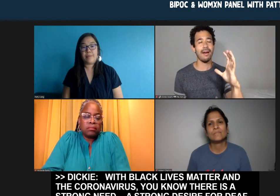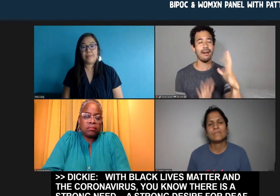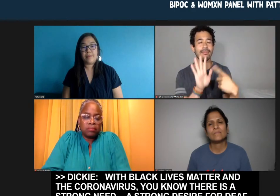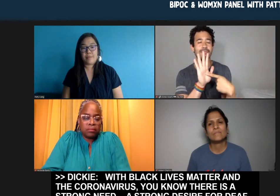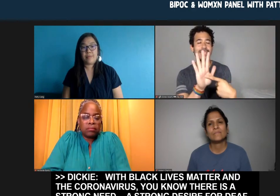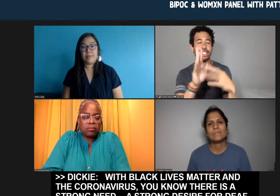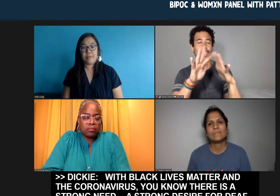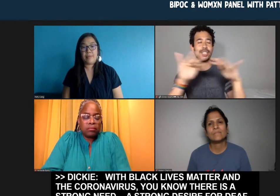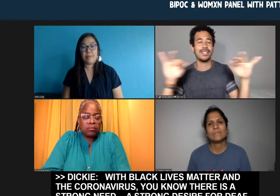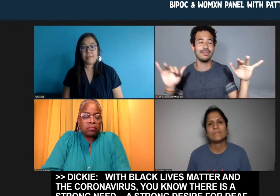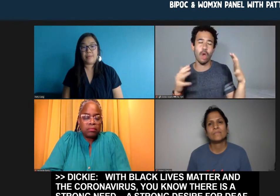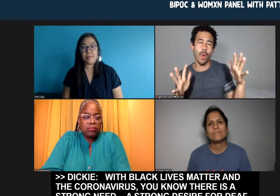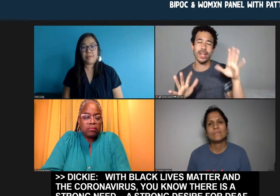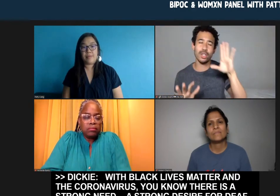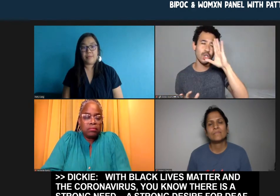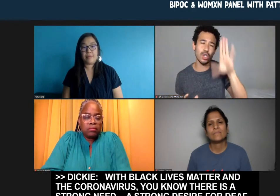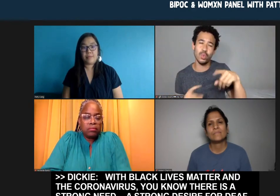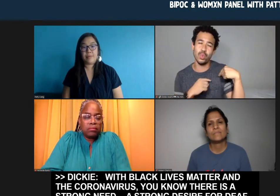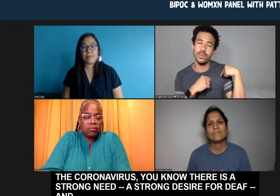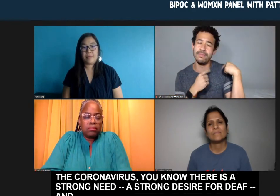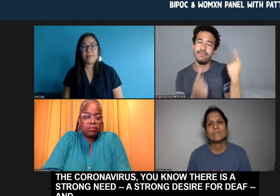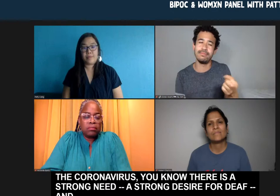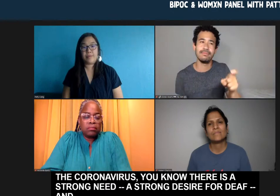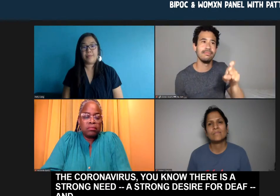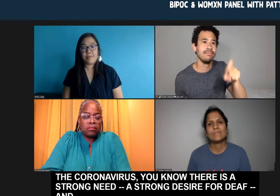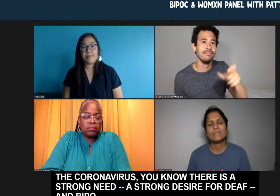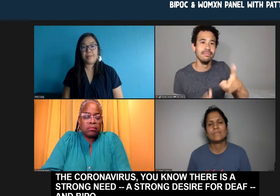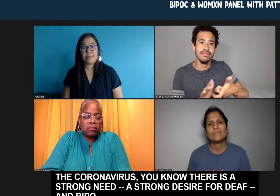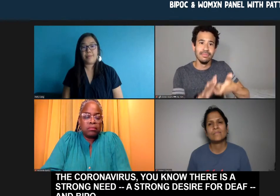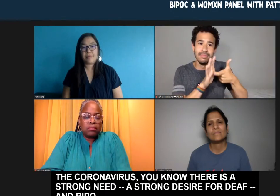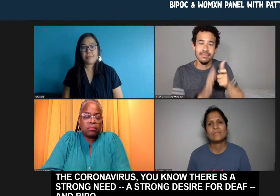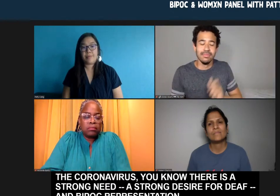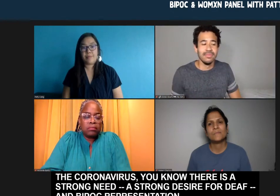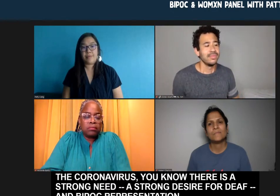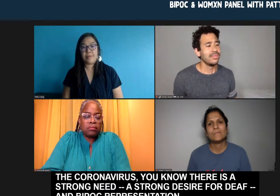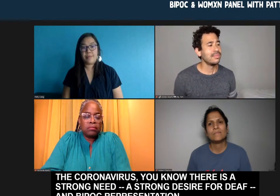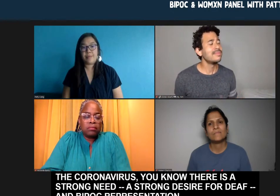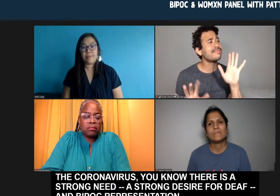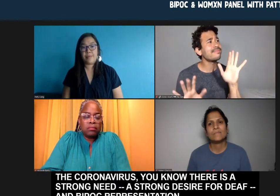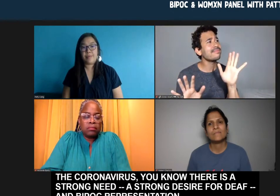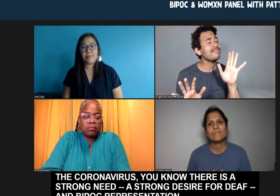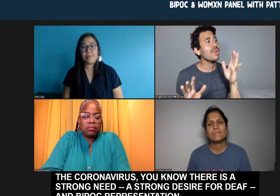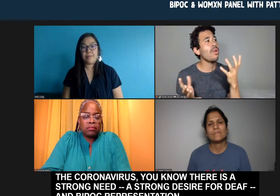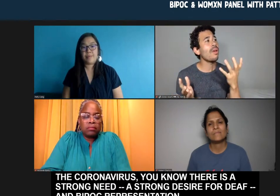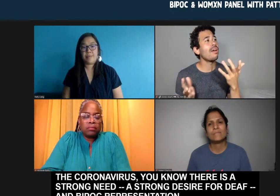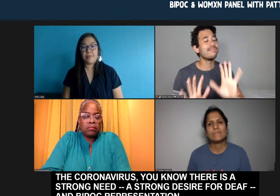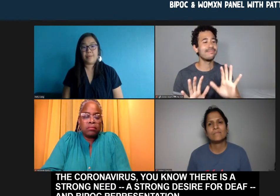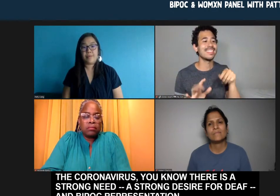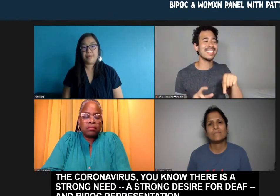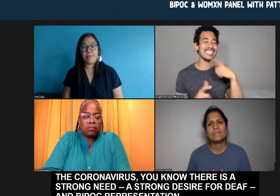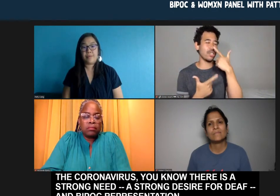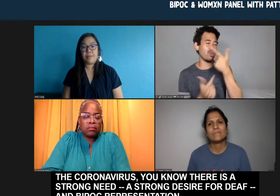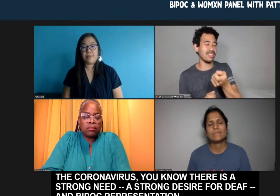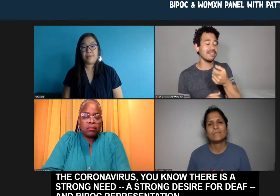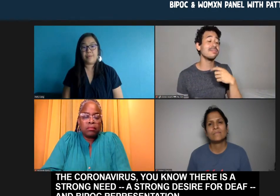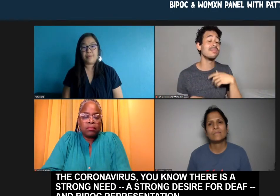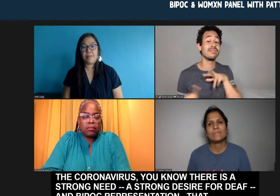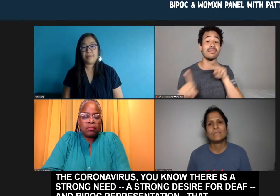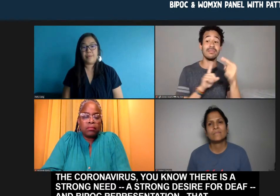and BIPOC representation and that diversity. There's been that need, there's been that desire for that equality. And it's